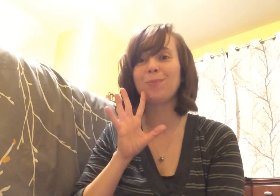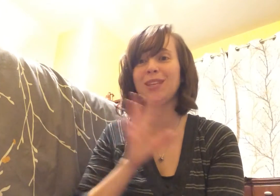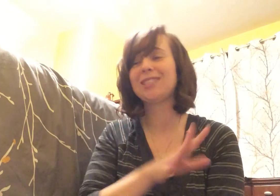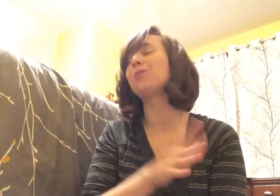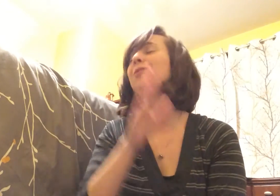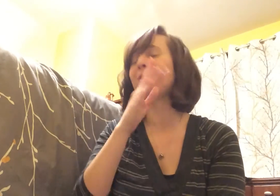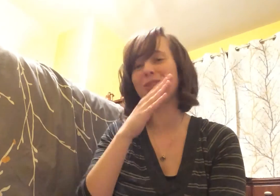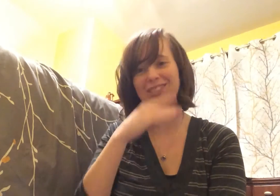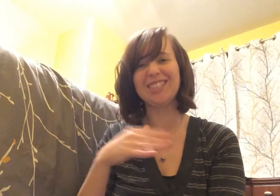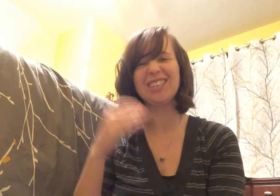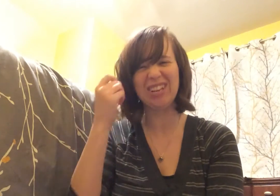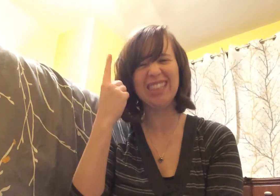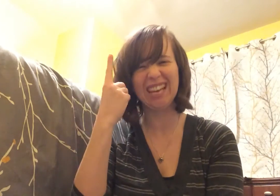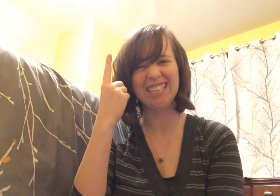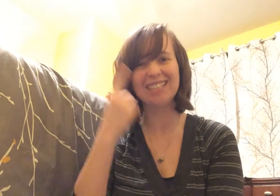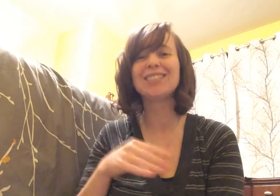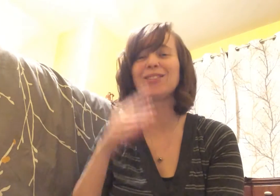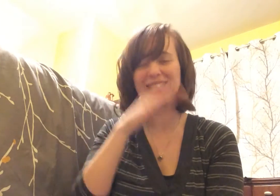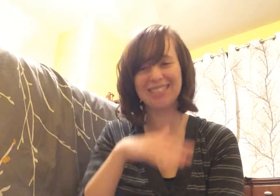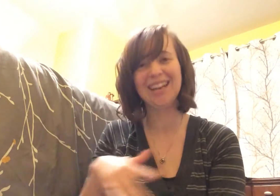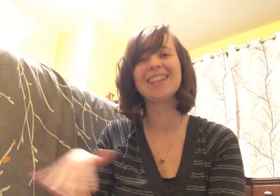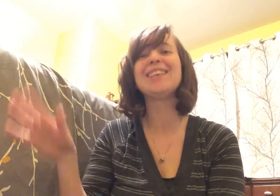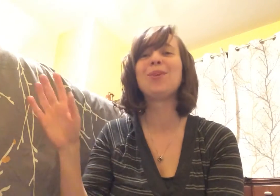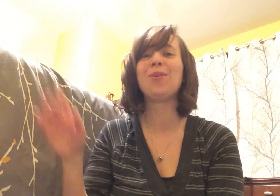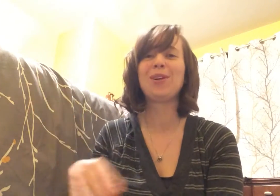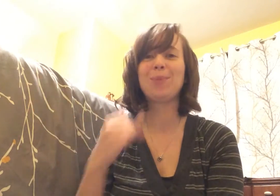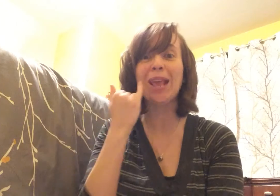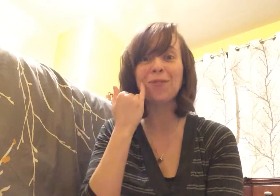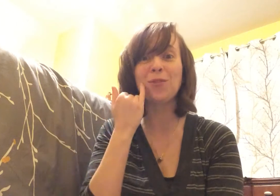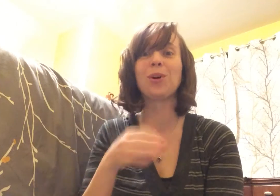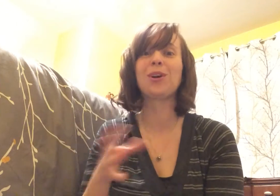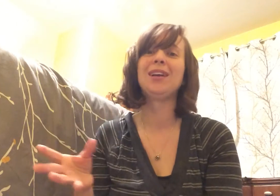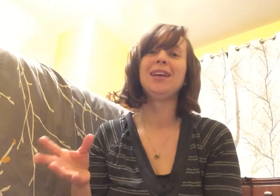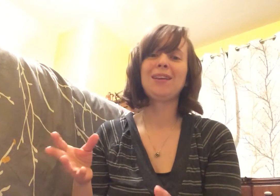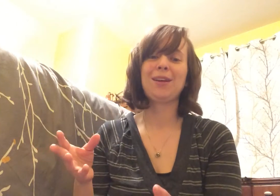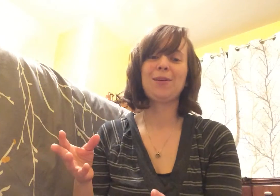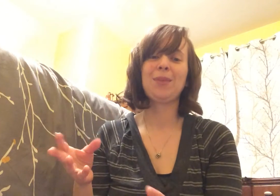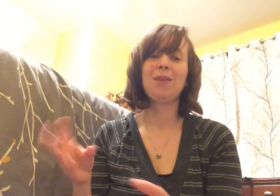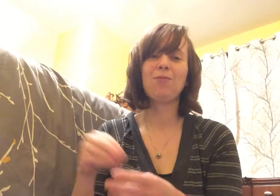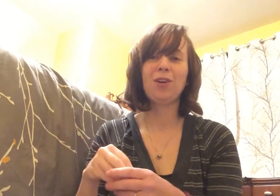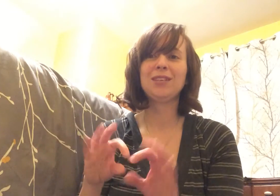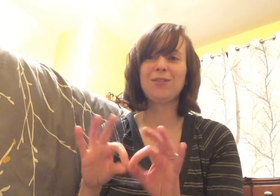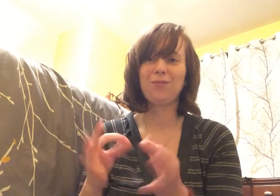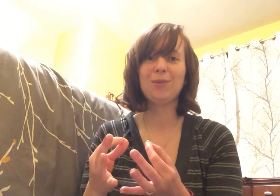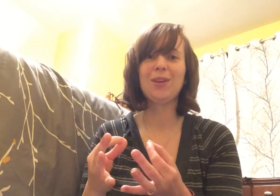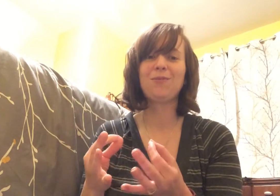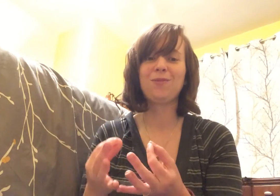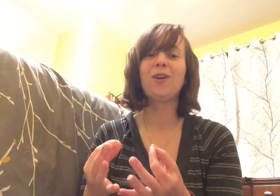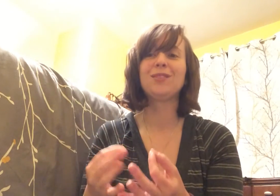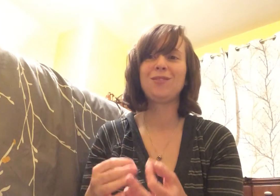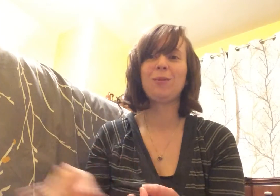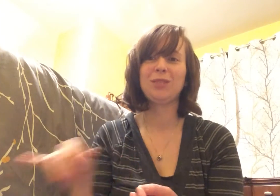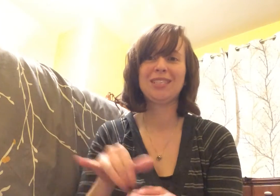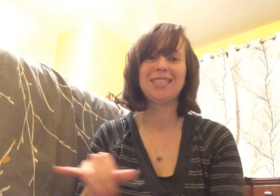quintuplet. So you get the idea. So you just kind of keep going up if you were involved in a family just like